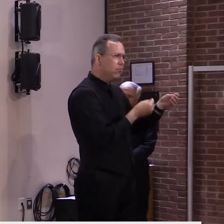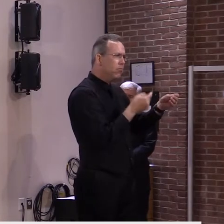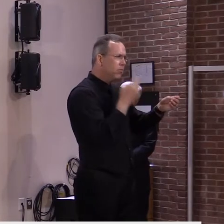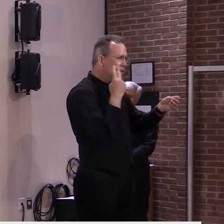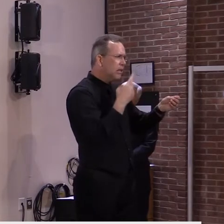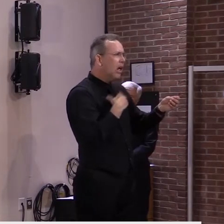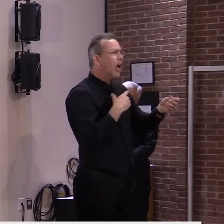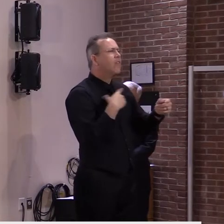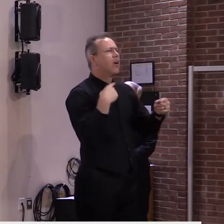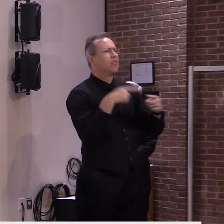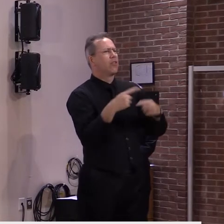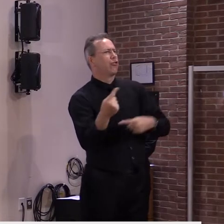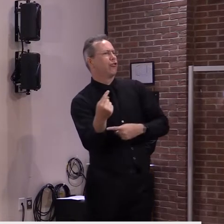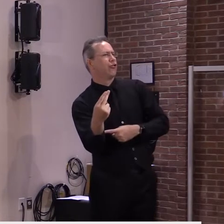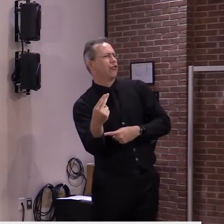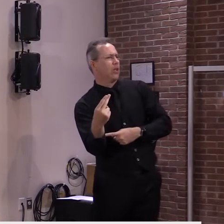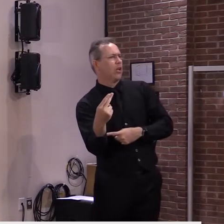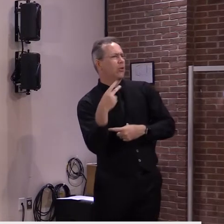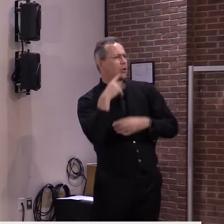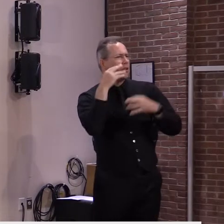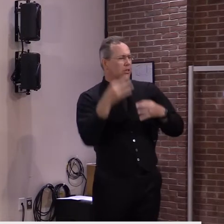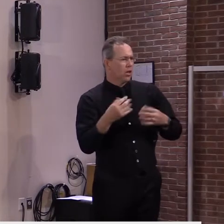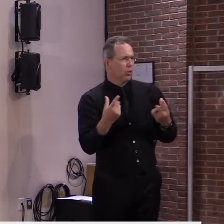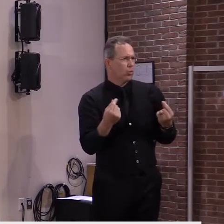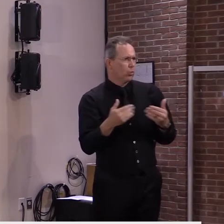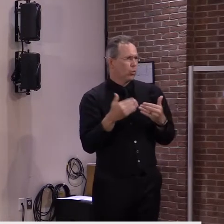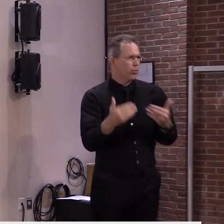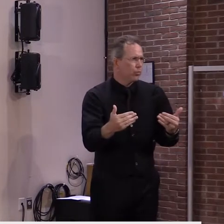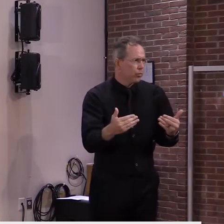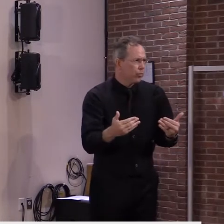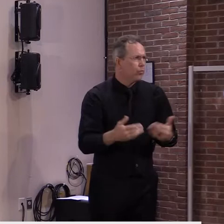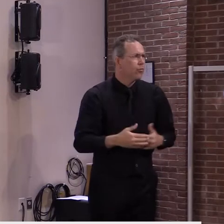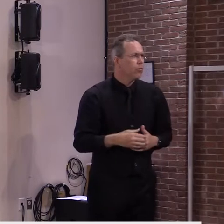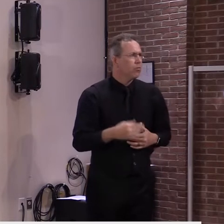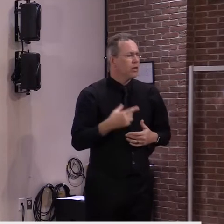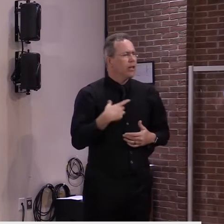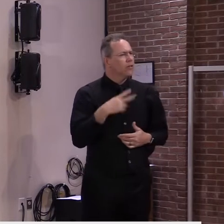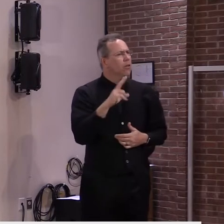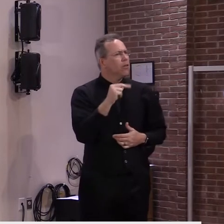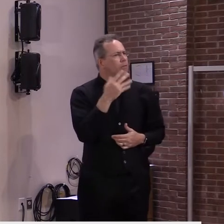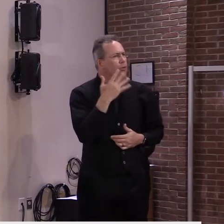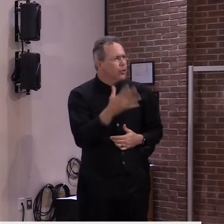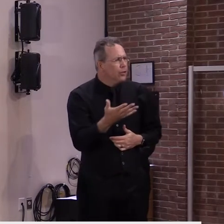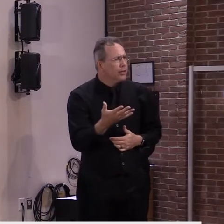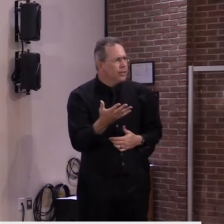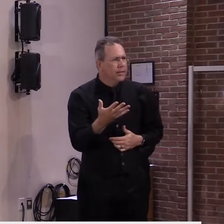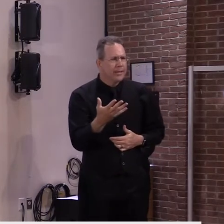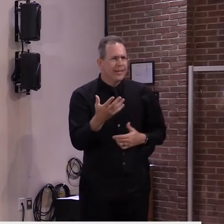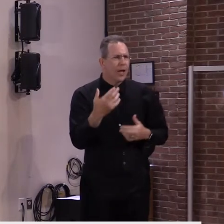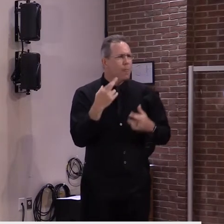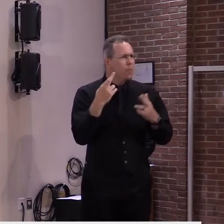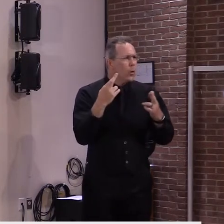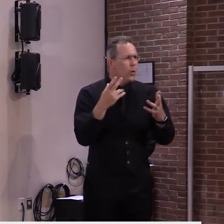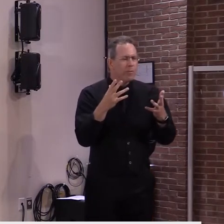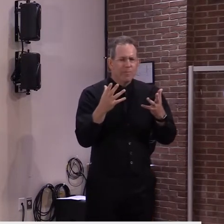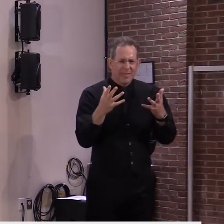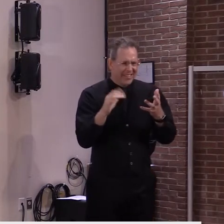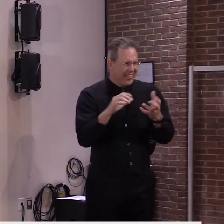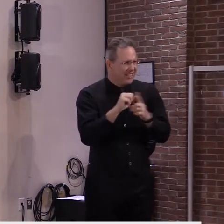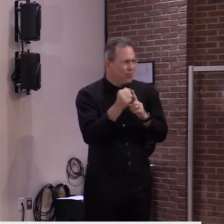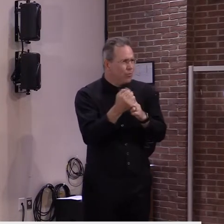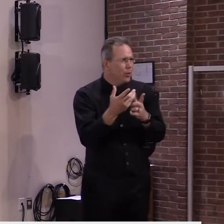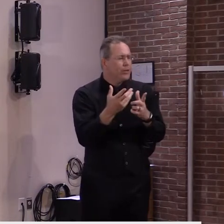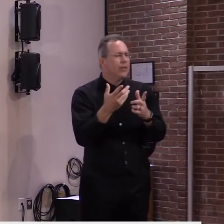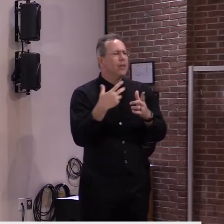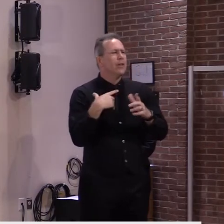Unfortunately, I'd hope that they would have cleared that up and we go back to the way that we had